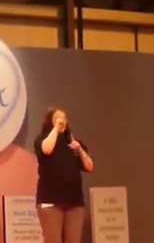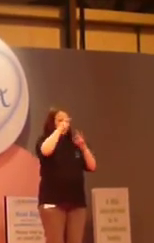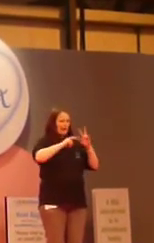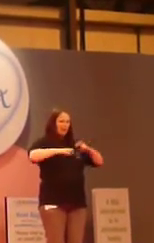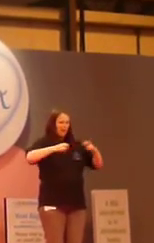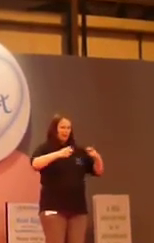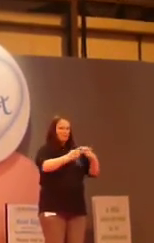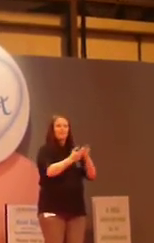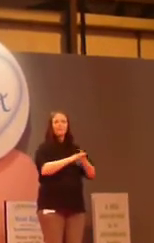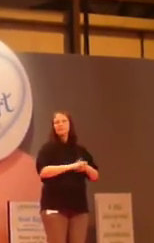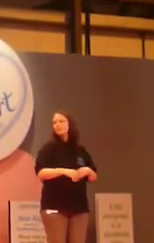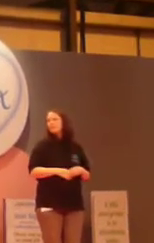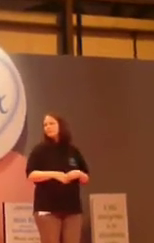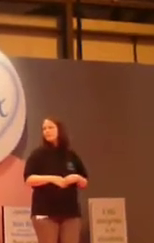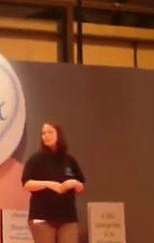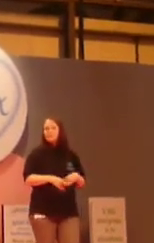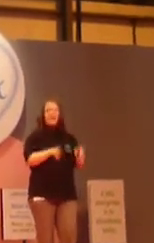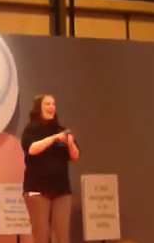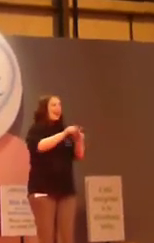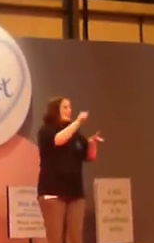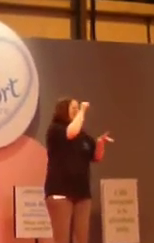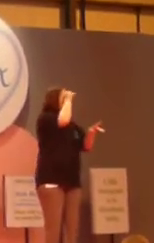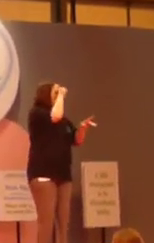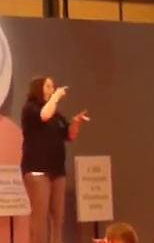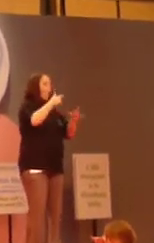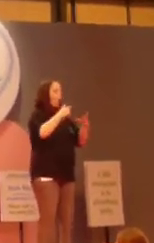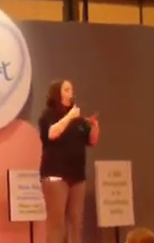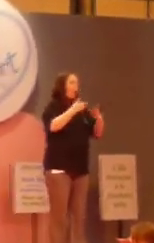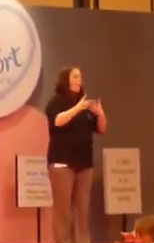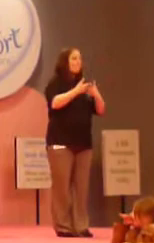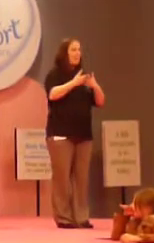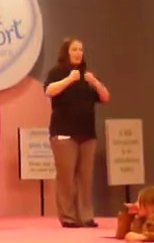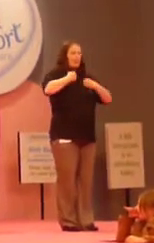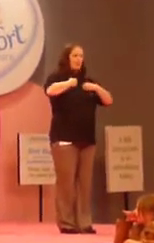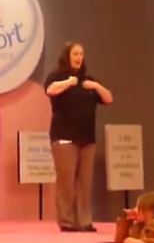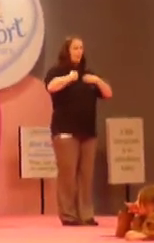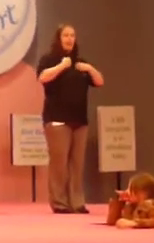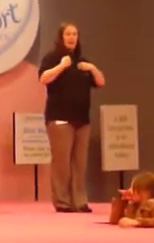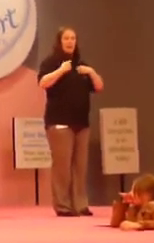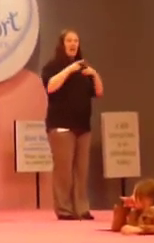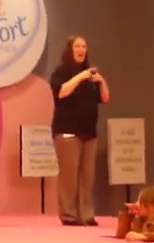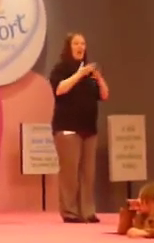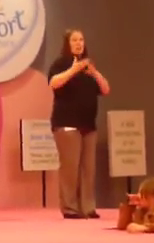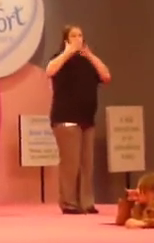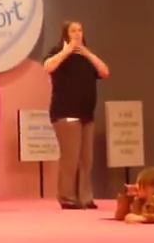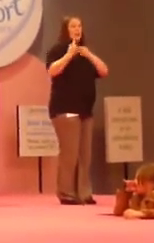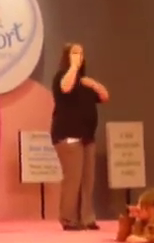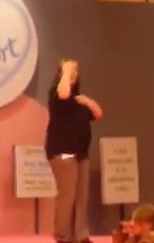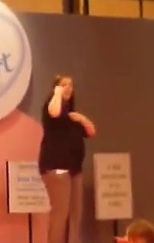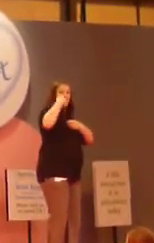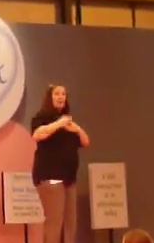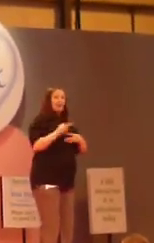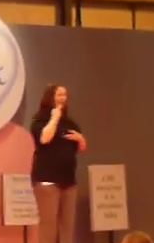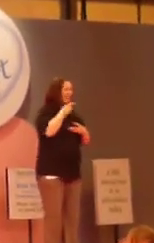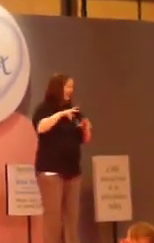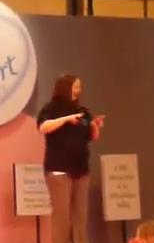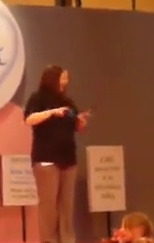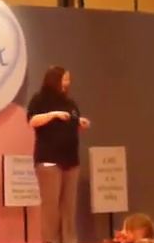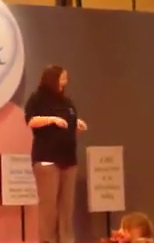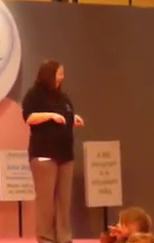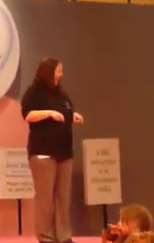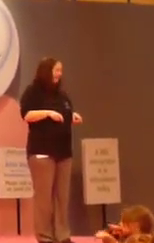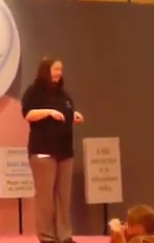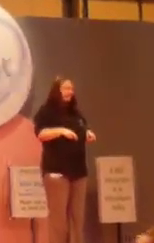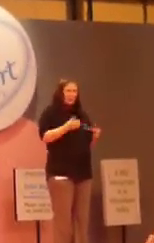you. You know those baby backpacks? You go out walking, the babies in the backpack. And I keep thinking they're little legs. They're